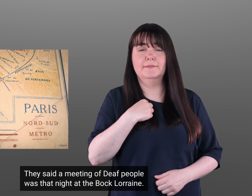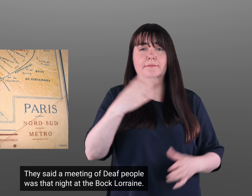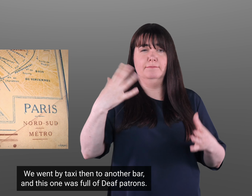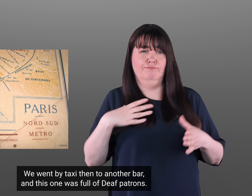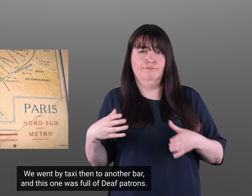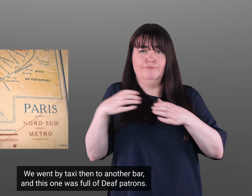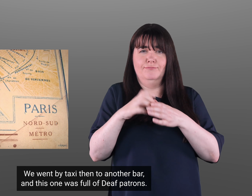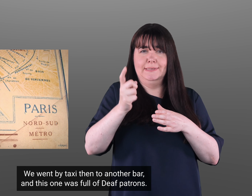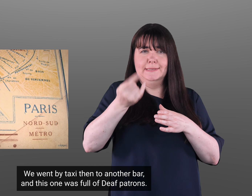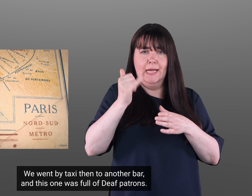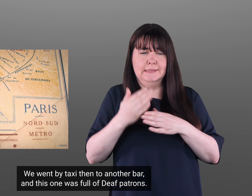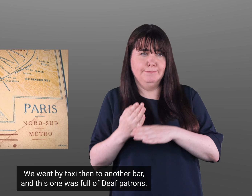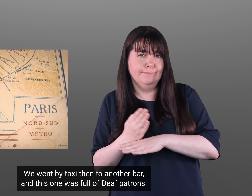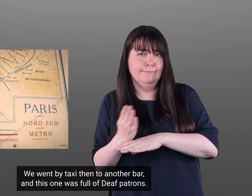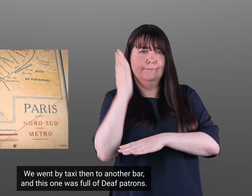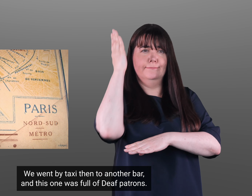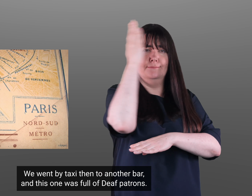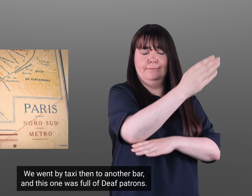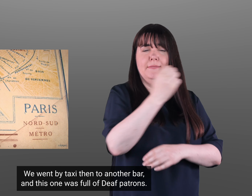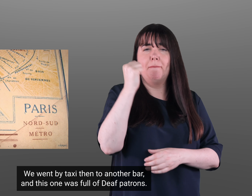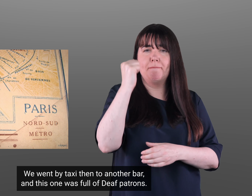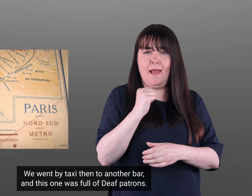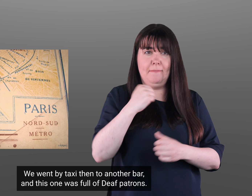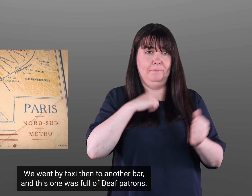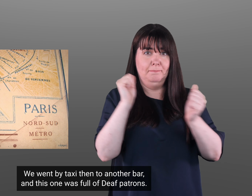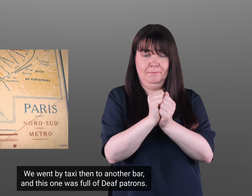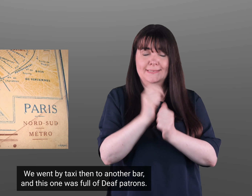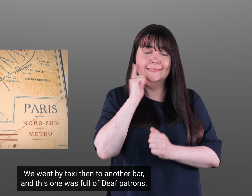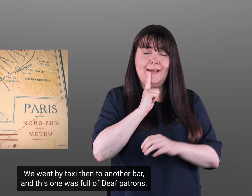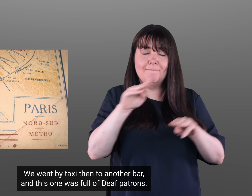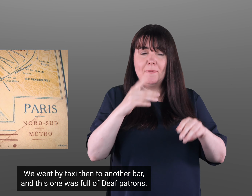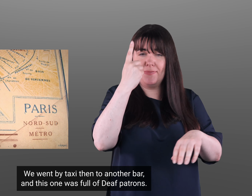We went by taxi then to another bar, and this one was full of deaf patrons.